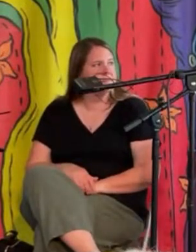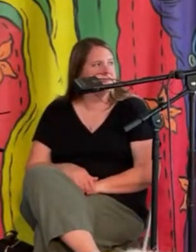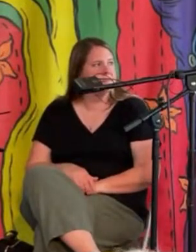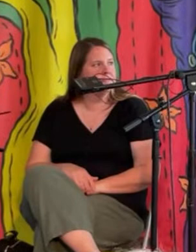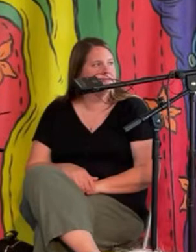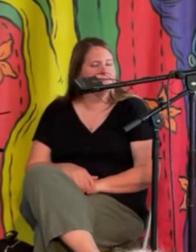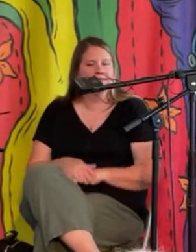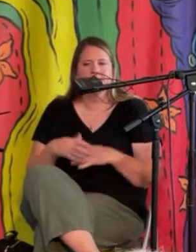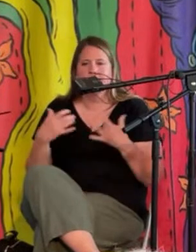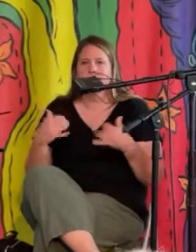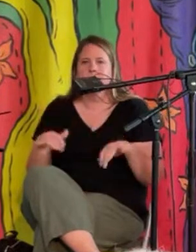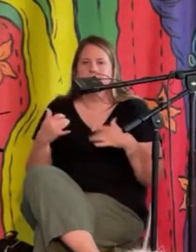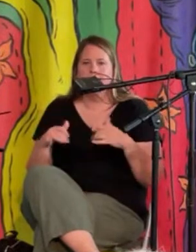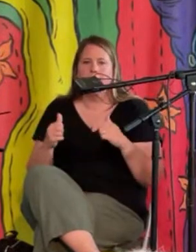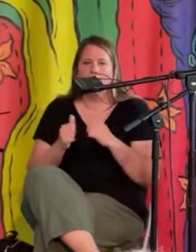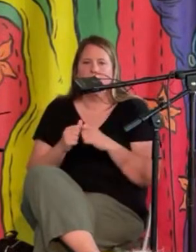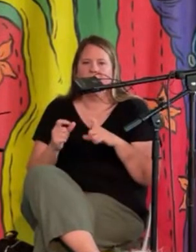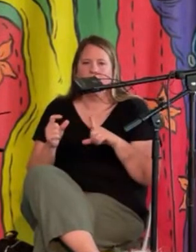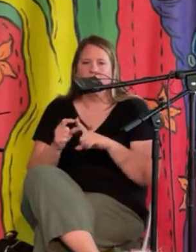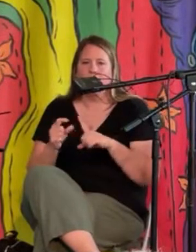Playing with words.